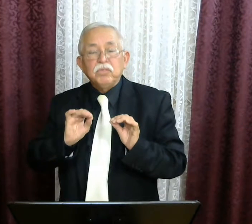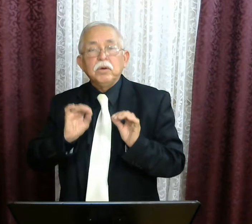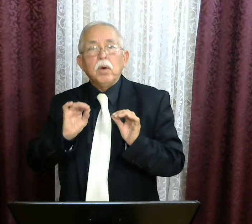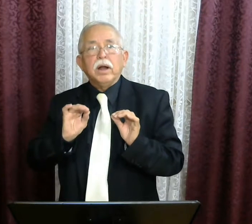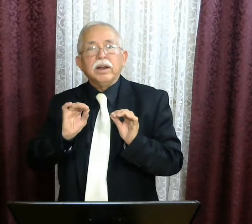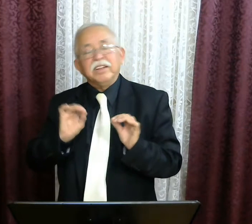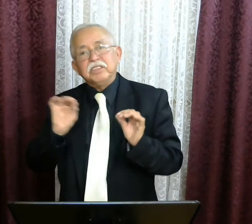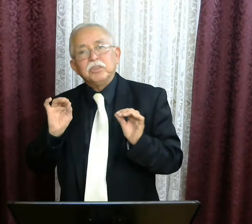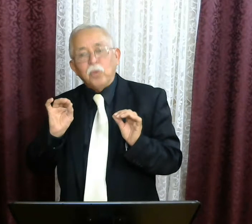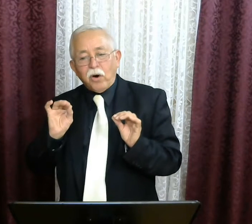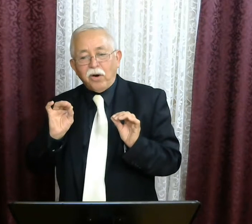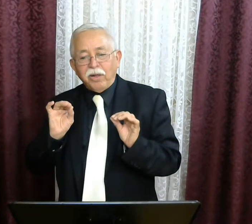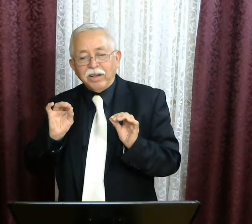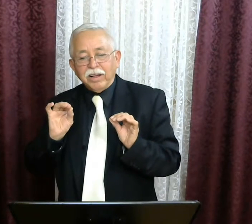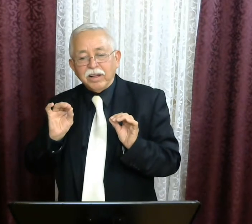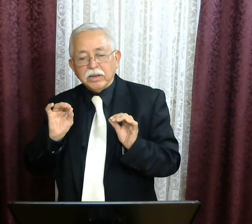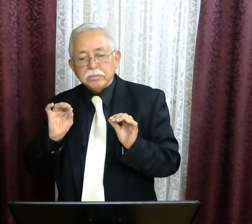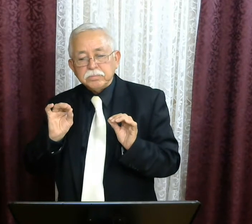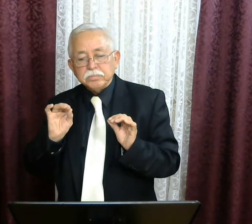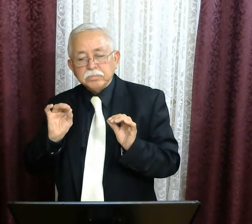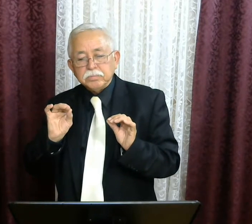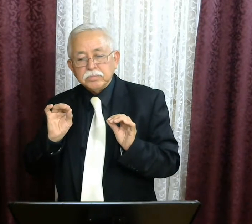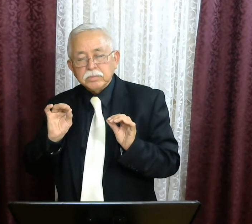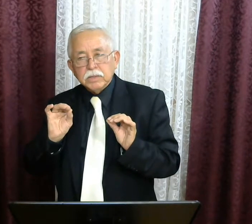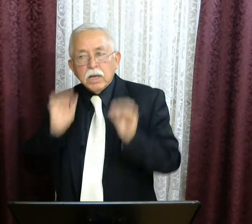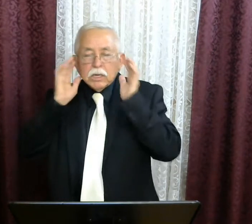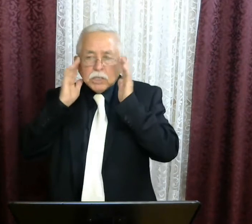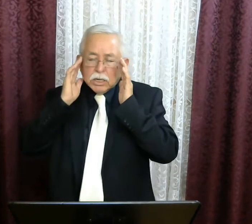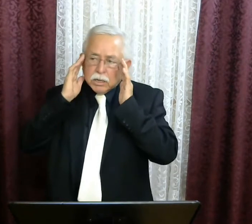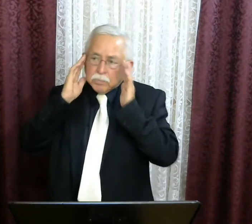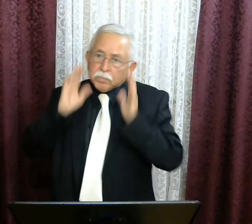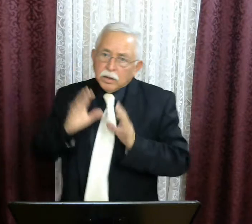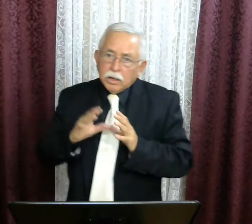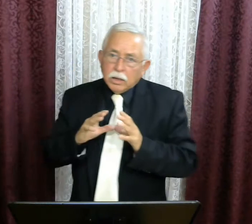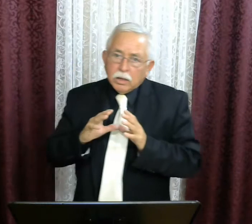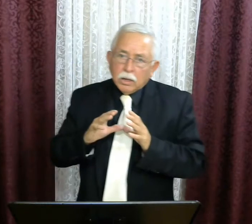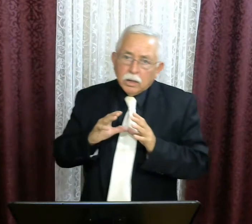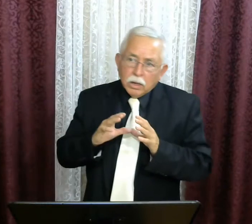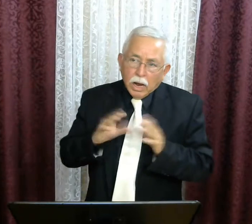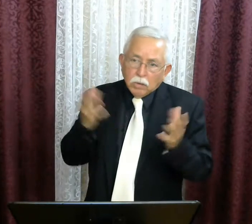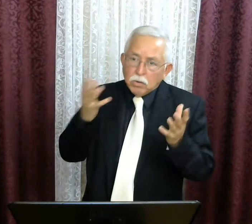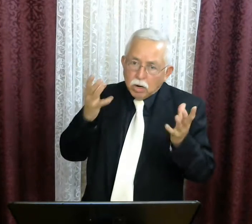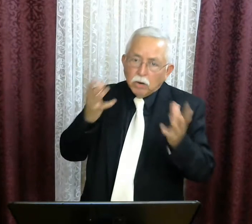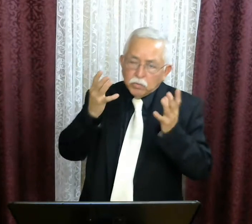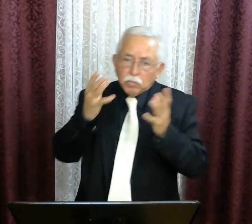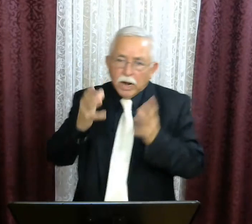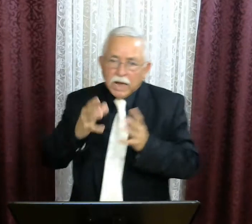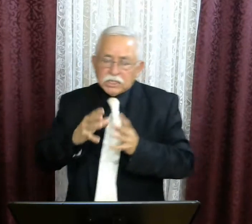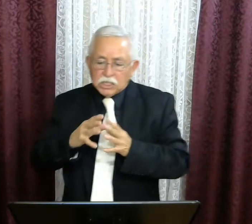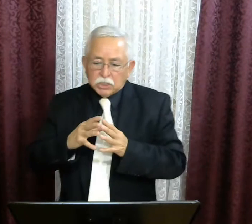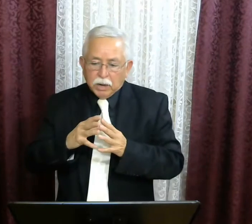everyone in this world. See, I don't know if you realize this, my